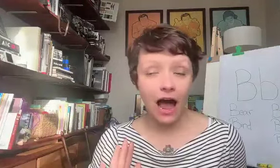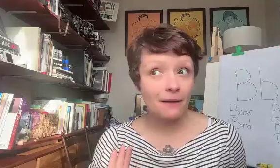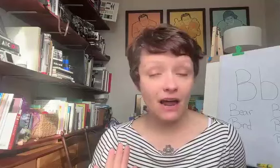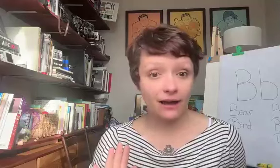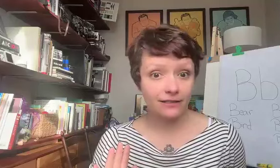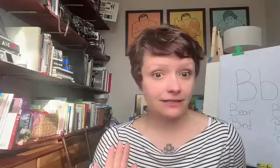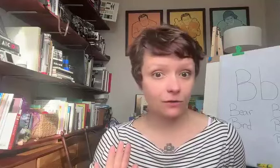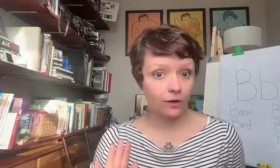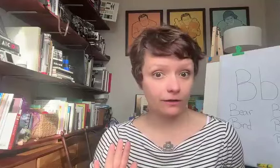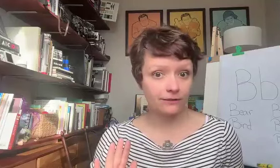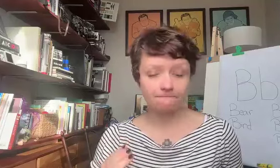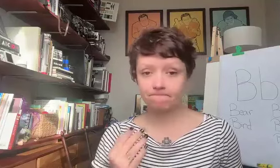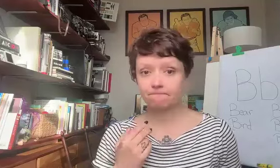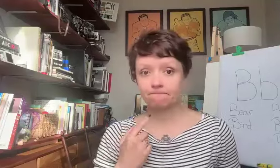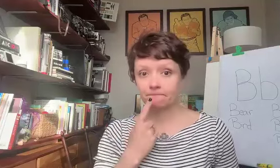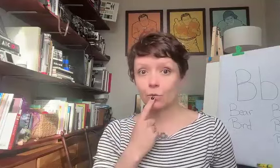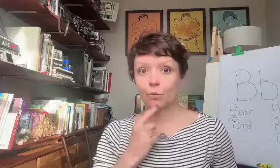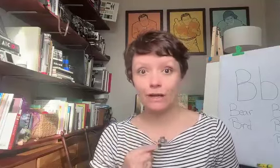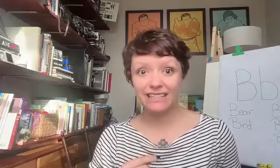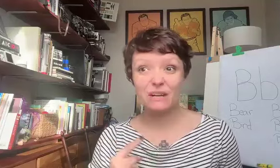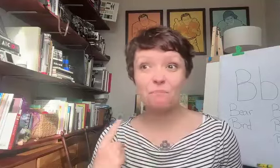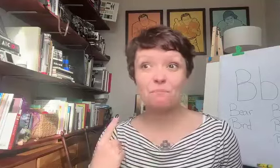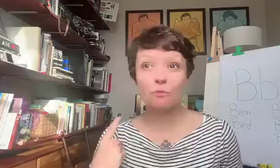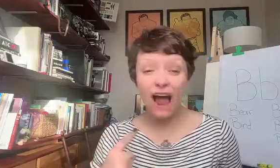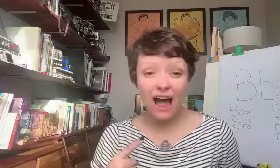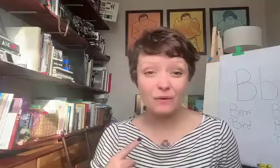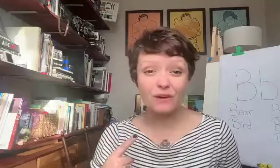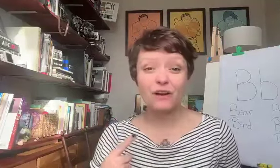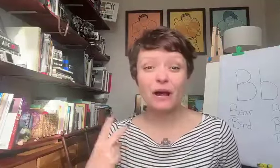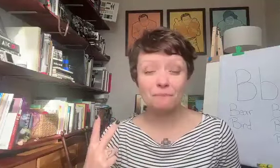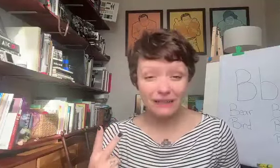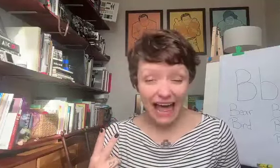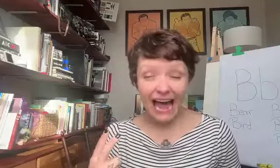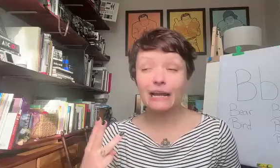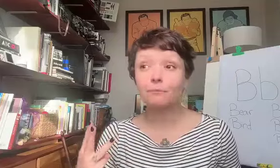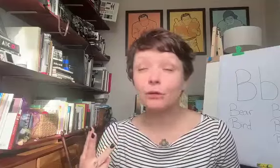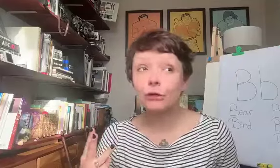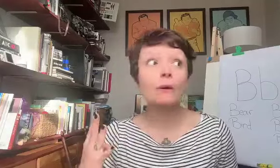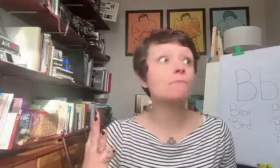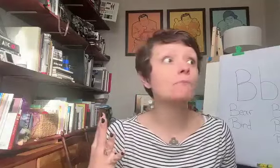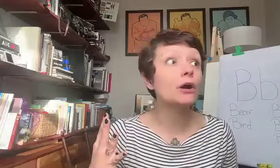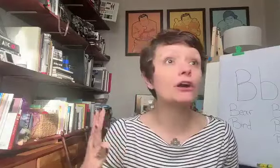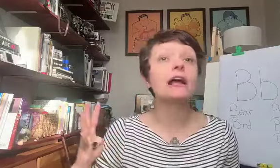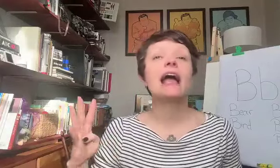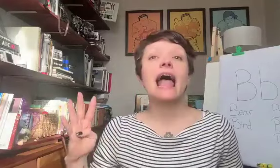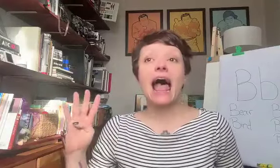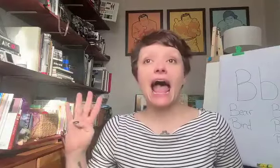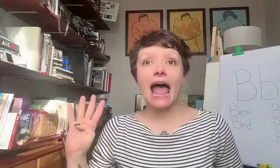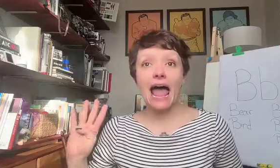I'm not going to say the words. When we get to brown and black and blue and bird